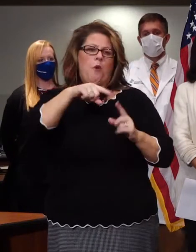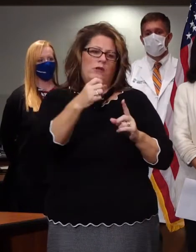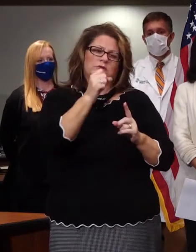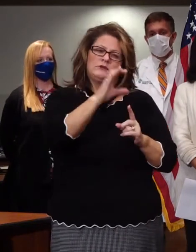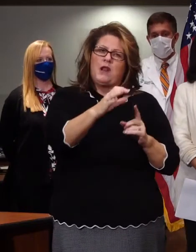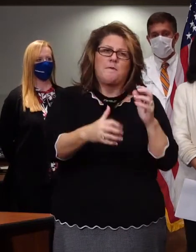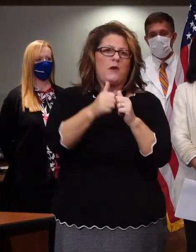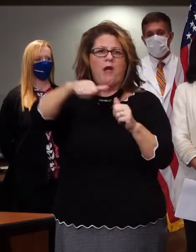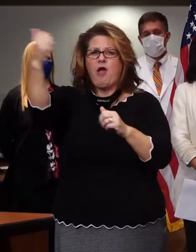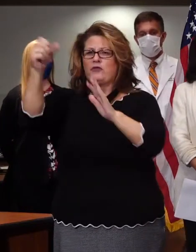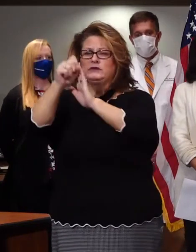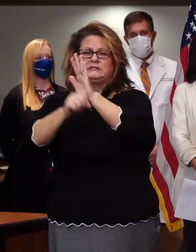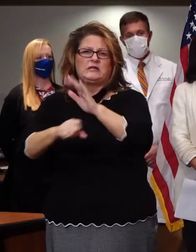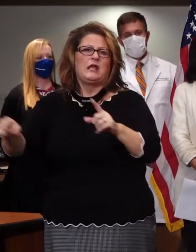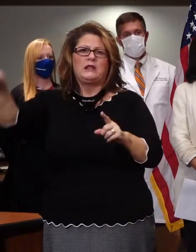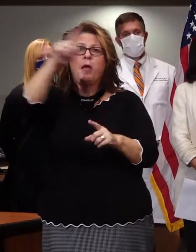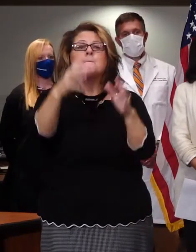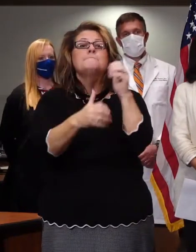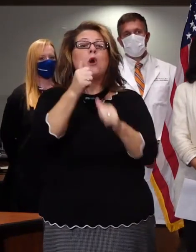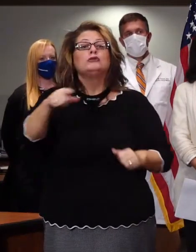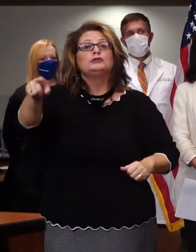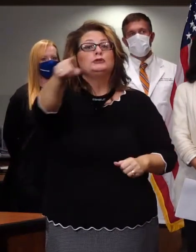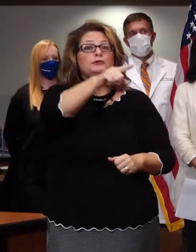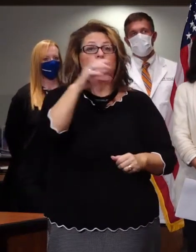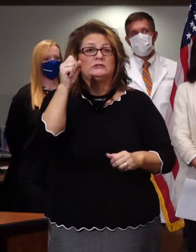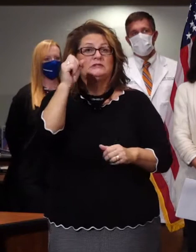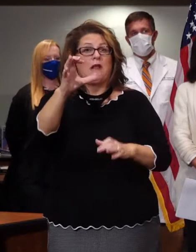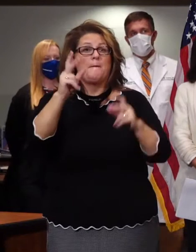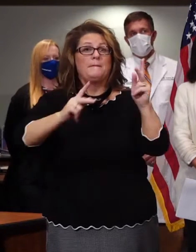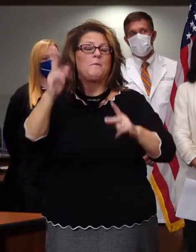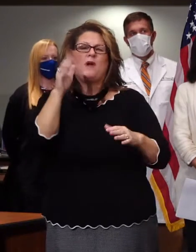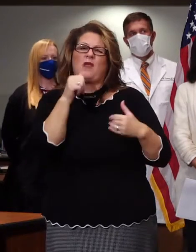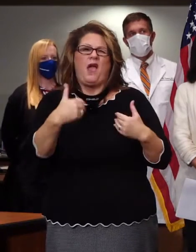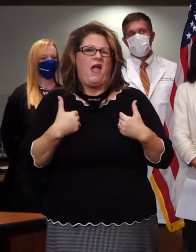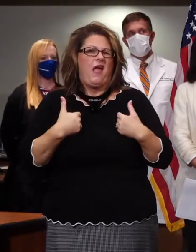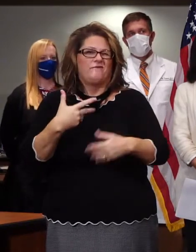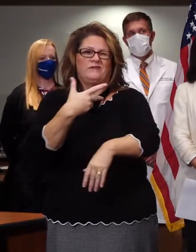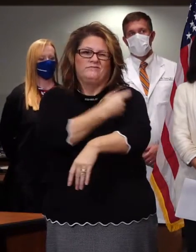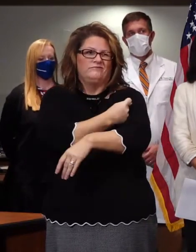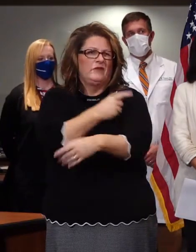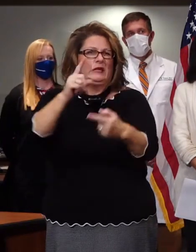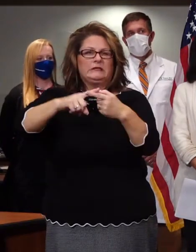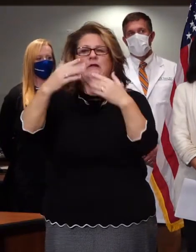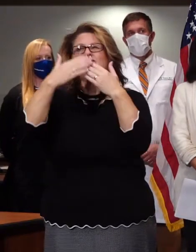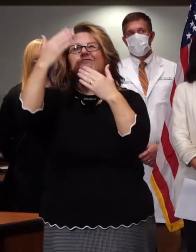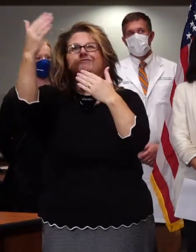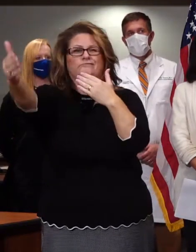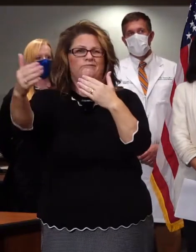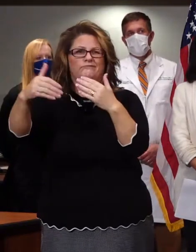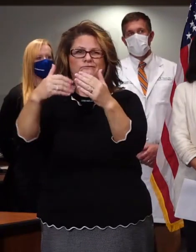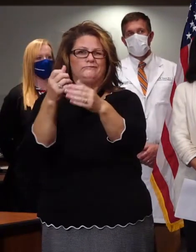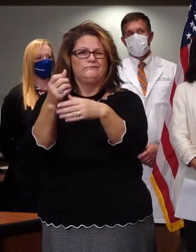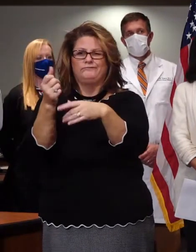Most South Carolinians will not be vaccinated for months. So we've got to keep our guard up. Now is not the time to let our guard